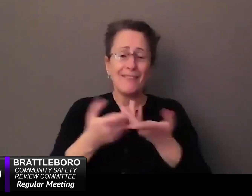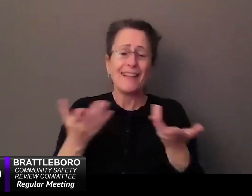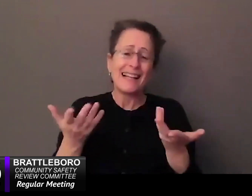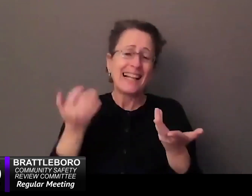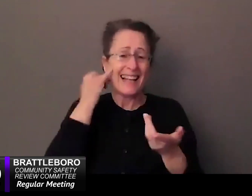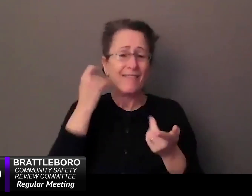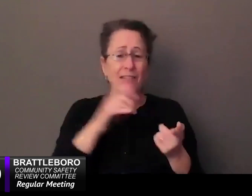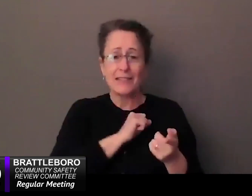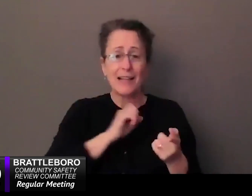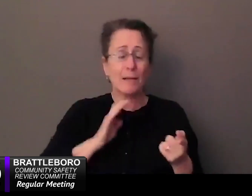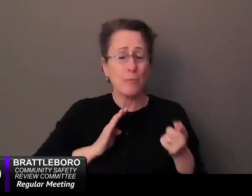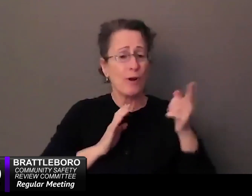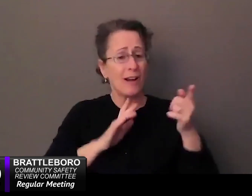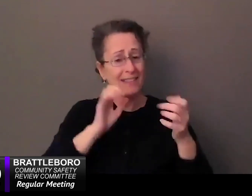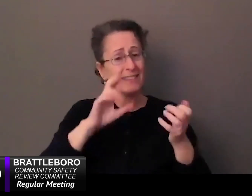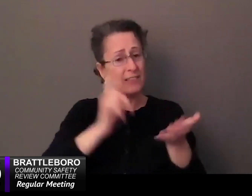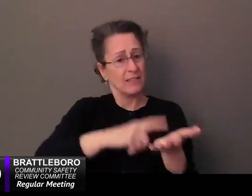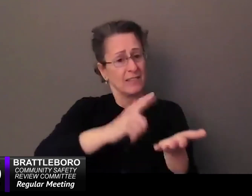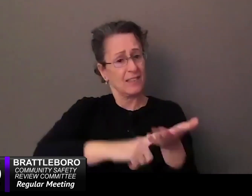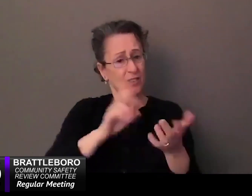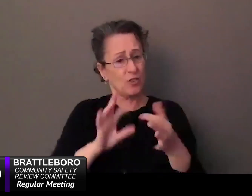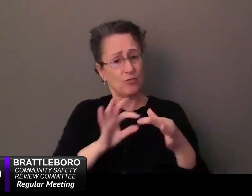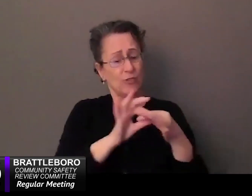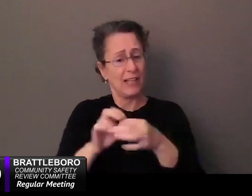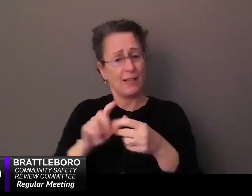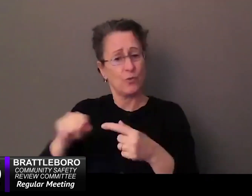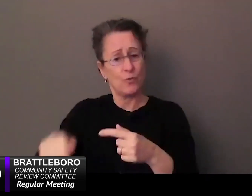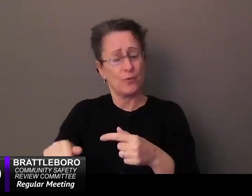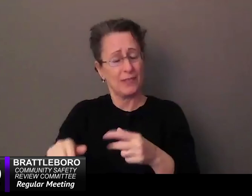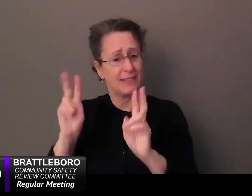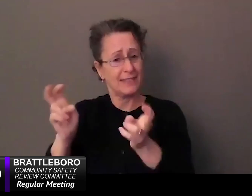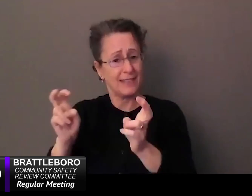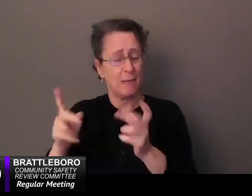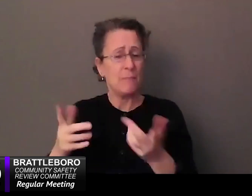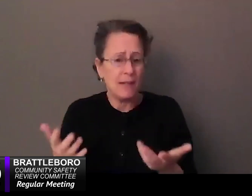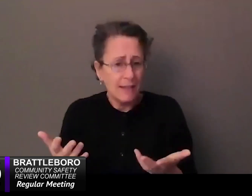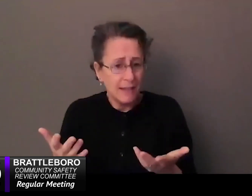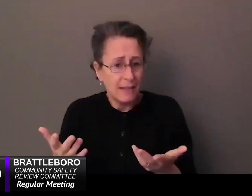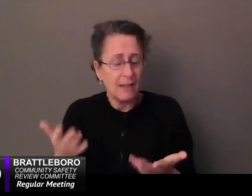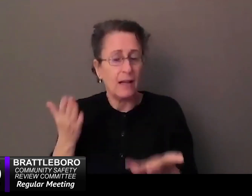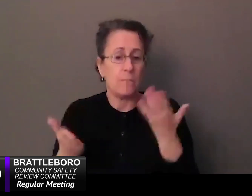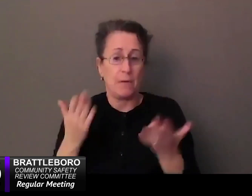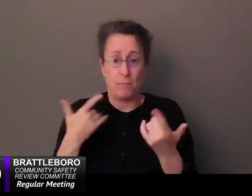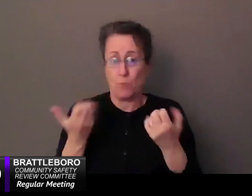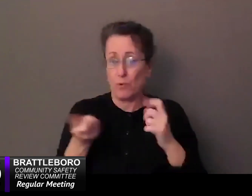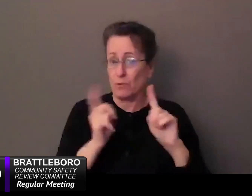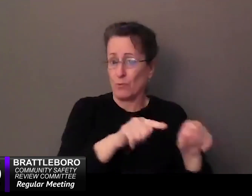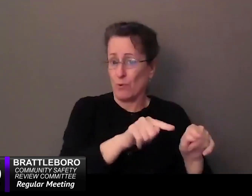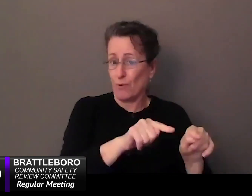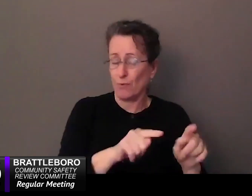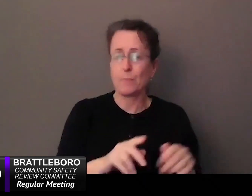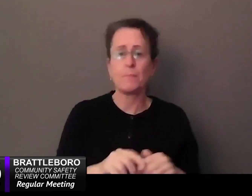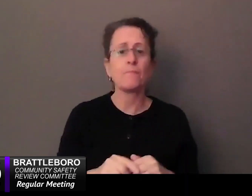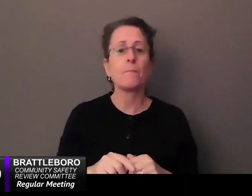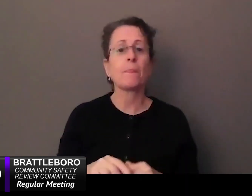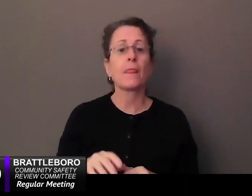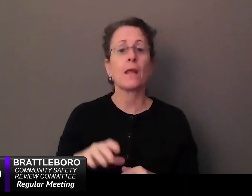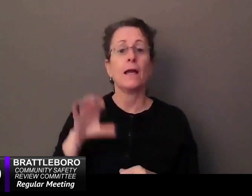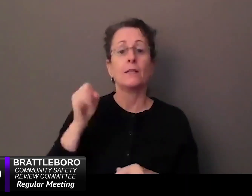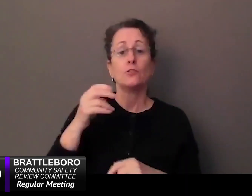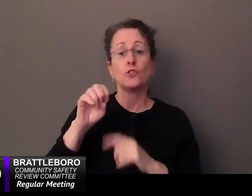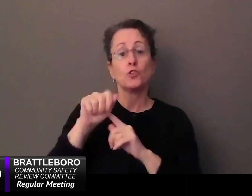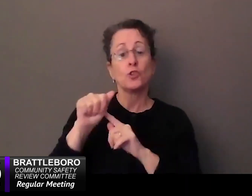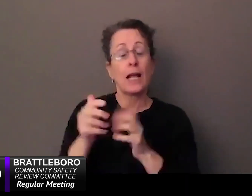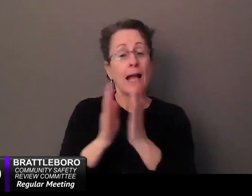My first thought is that if it is possible for us to do these meetings on that schedule for